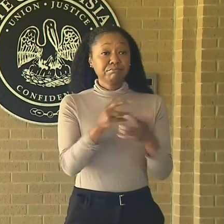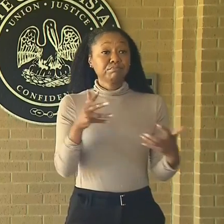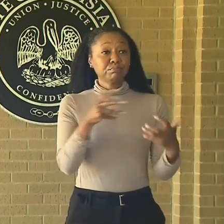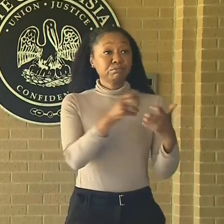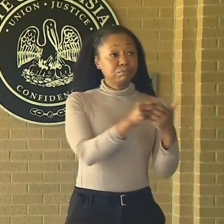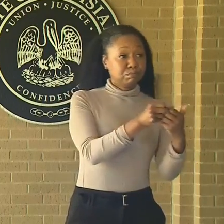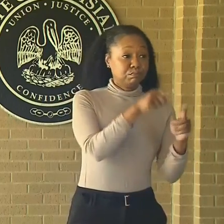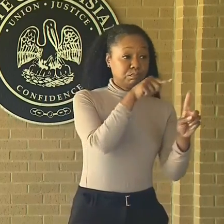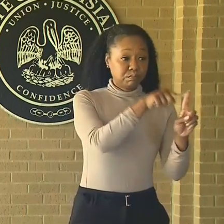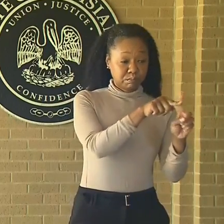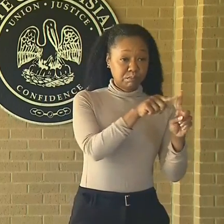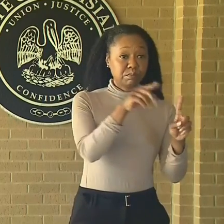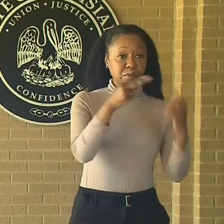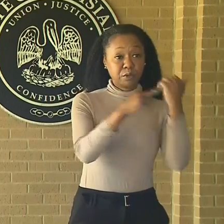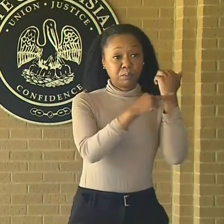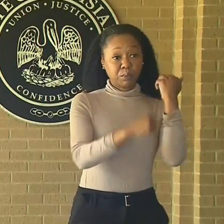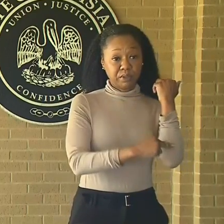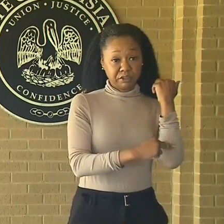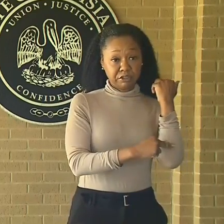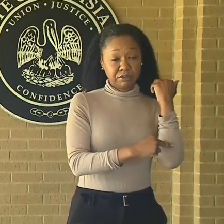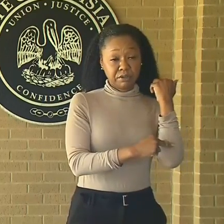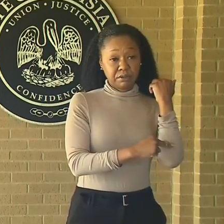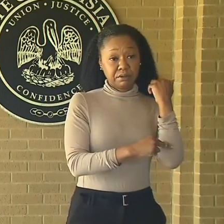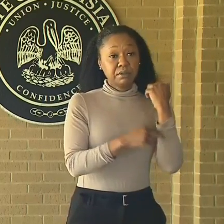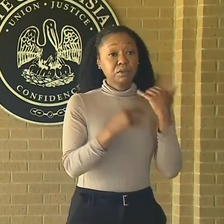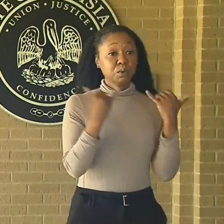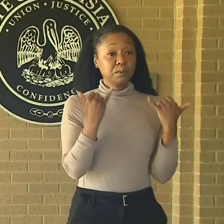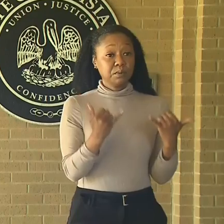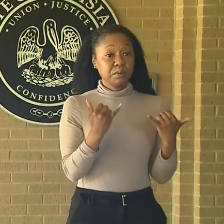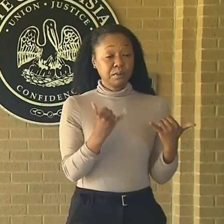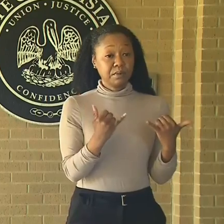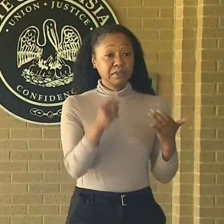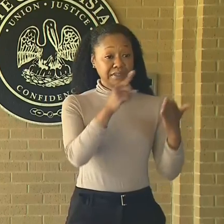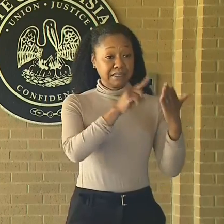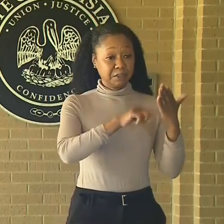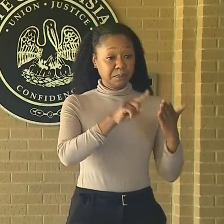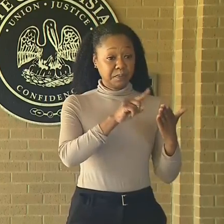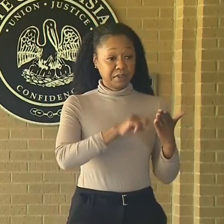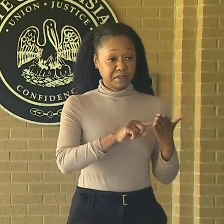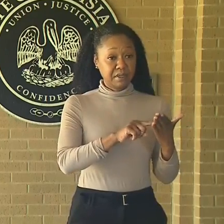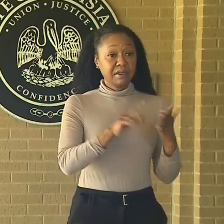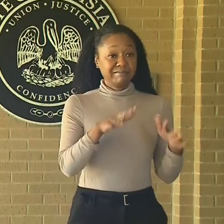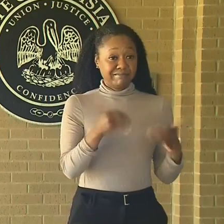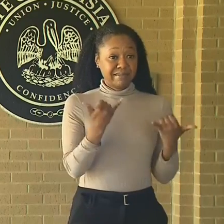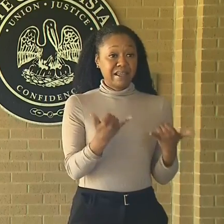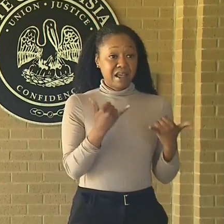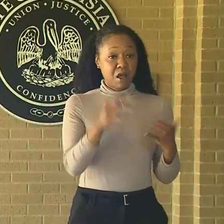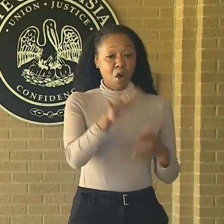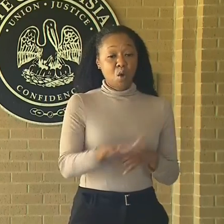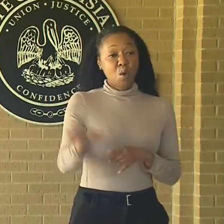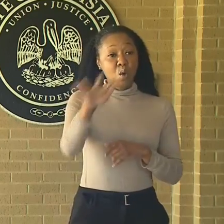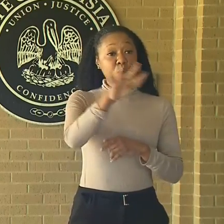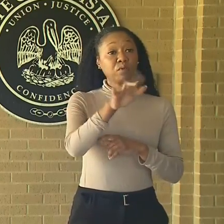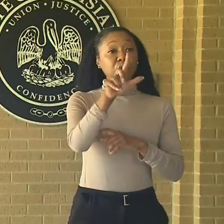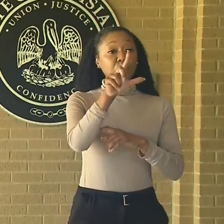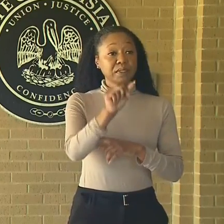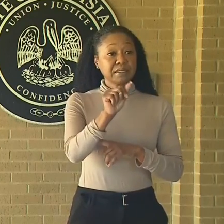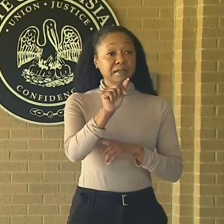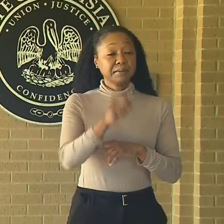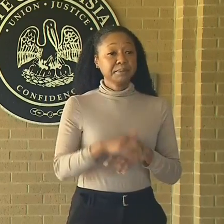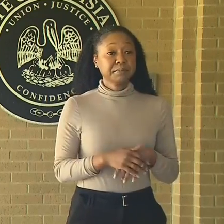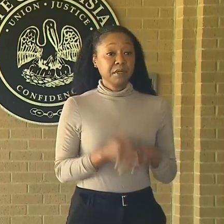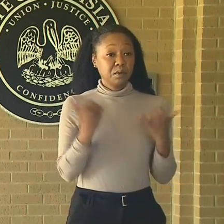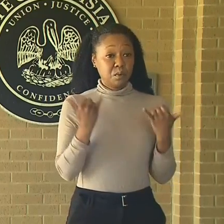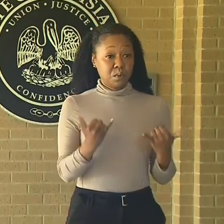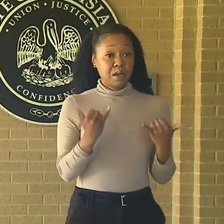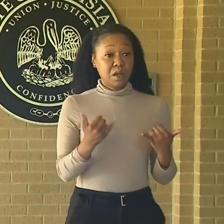Kerner Bridge there. And so there are inspections taking place across Louisiana as well.